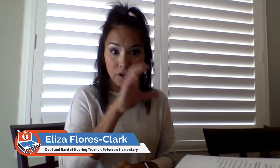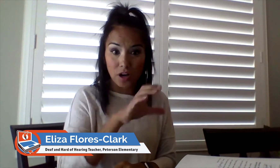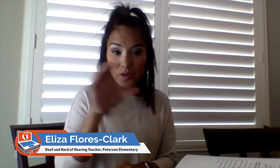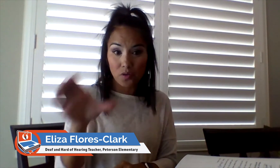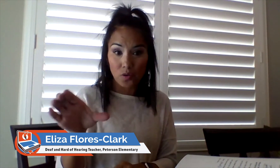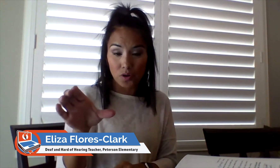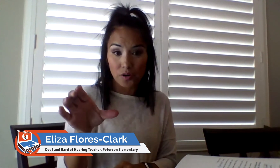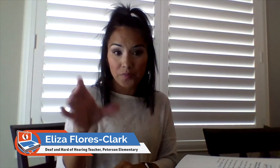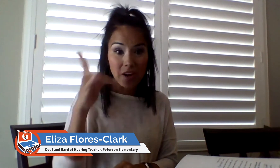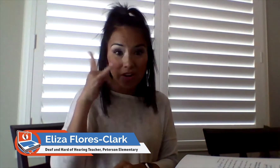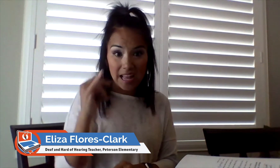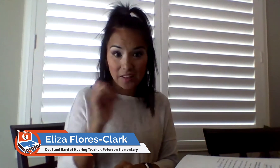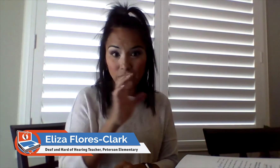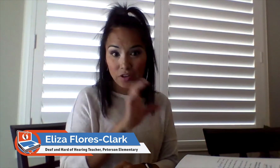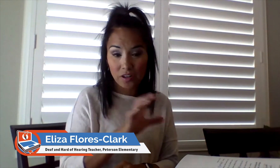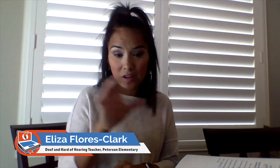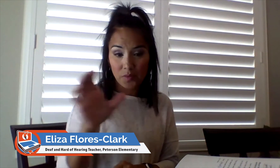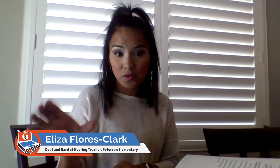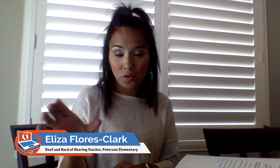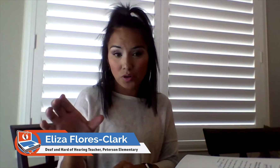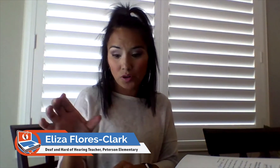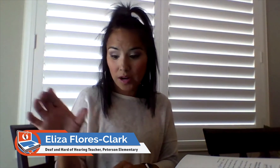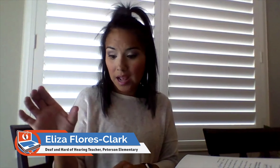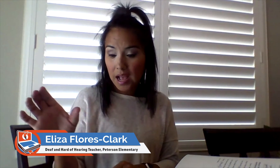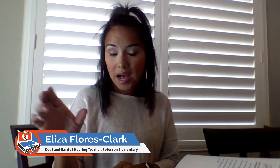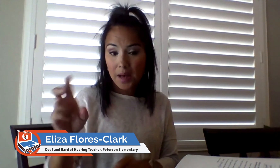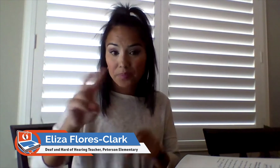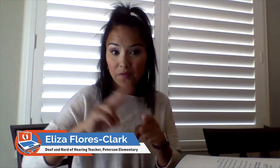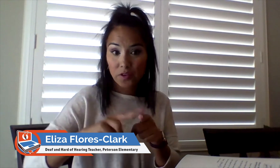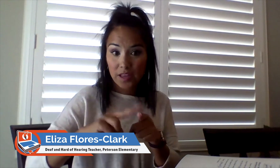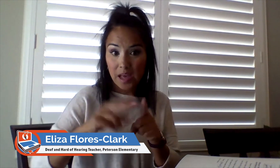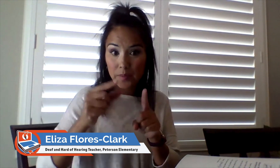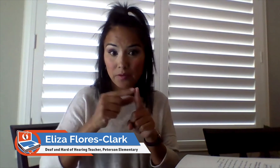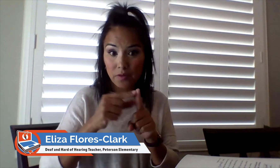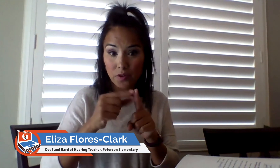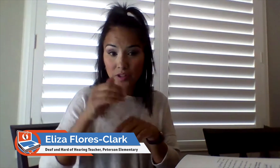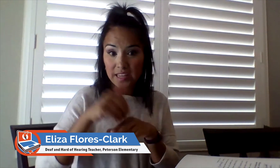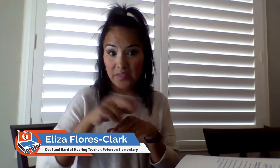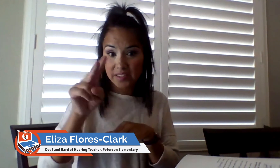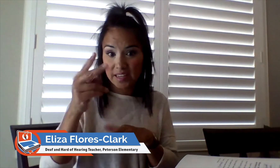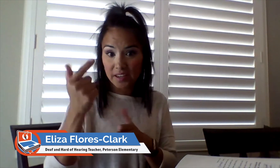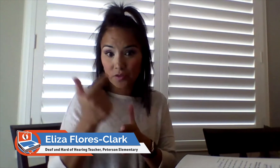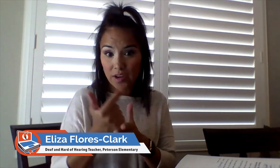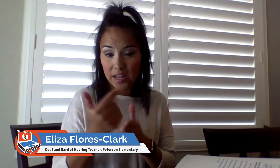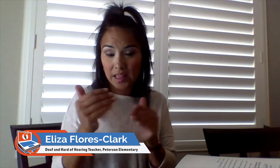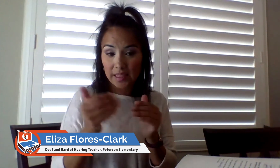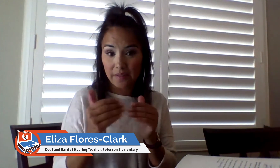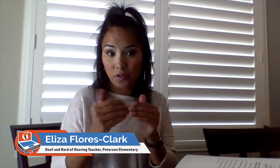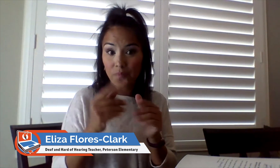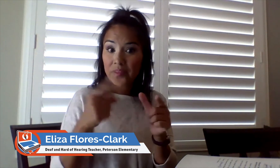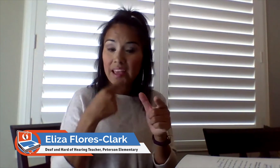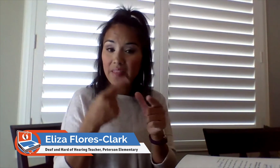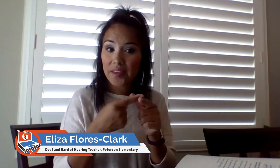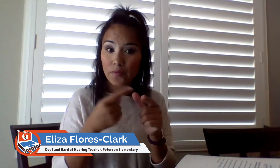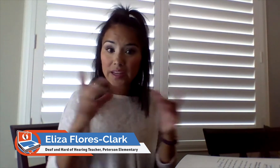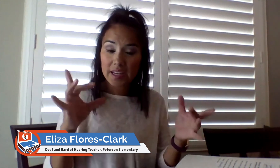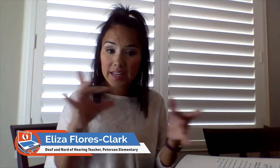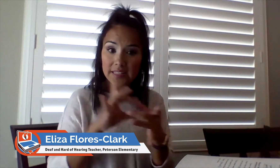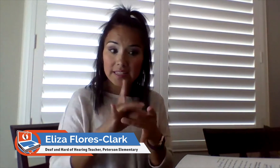Common Core, California Common Core vocabulary words at the second grade level, and then we connected